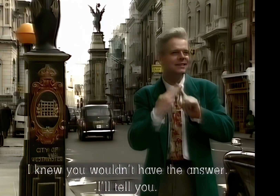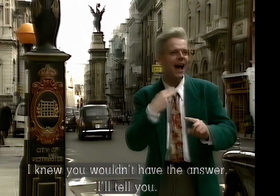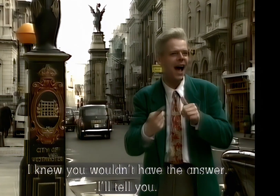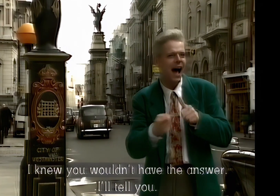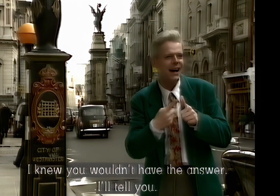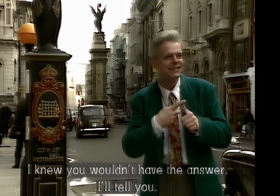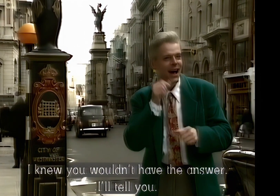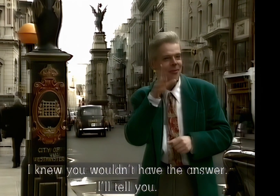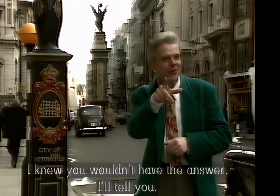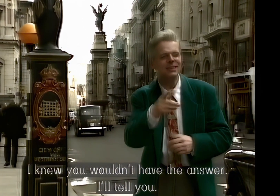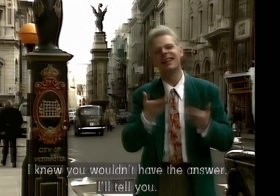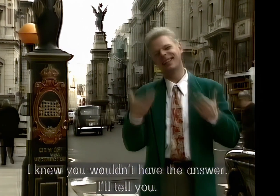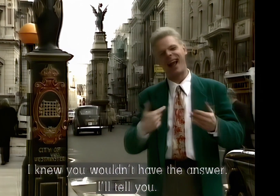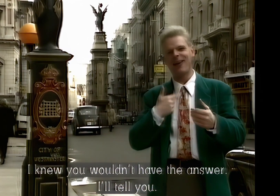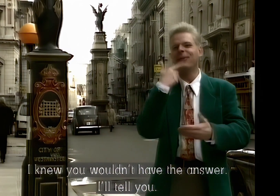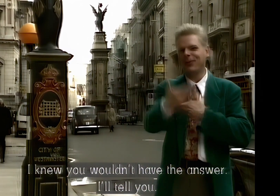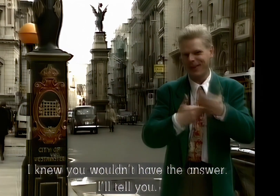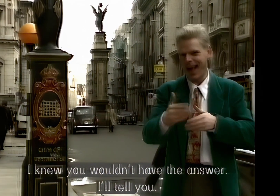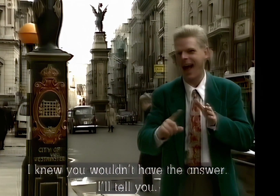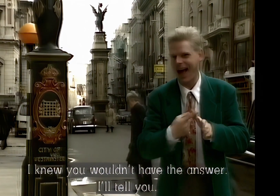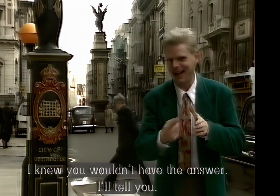Now I knew you wouldn't have the answer. Well, I'll tell you.